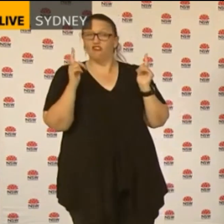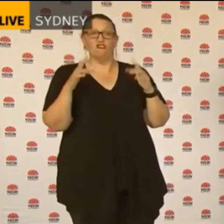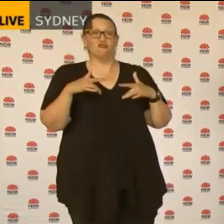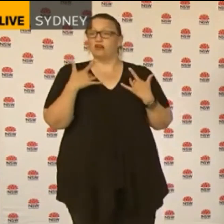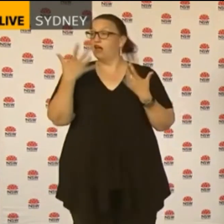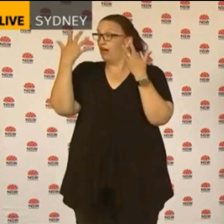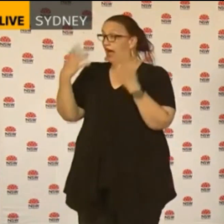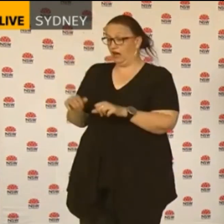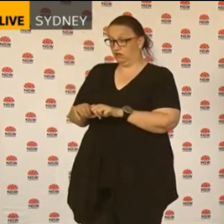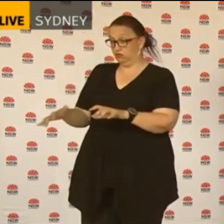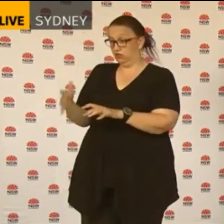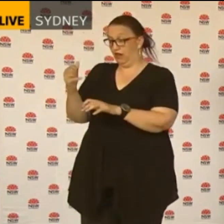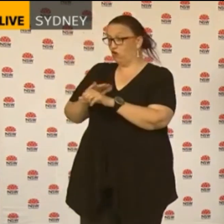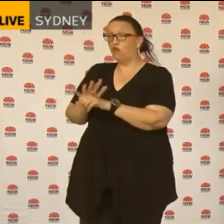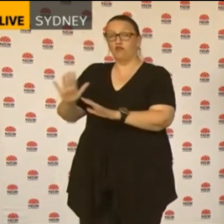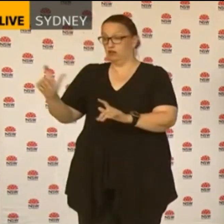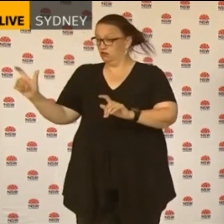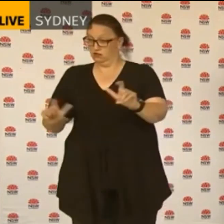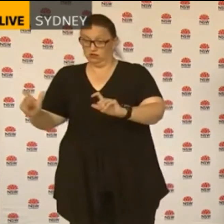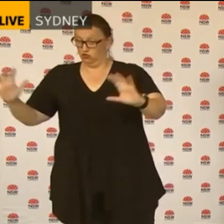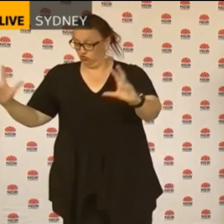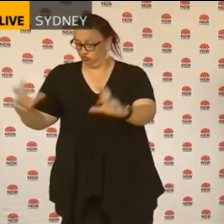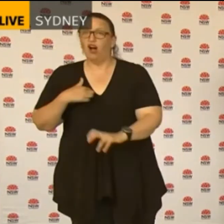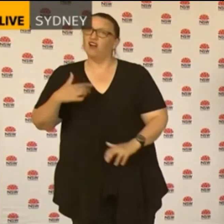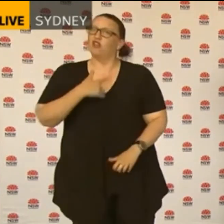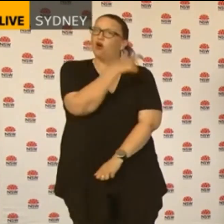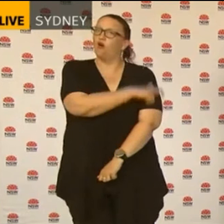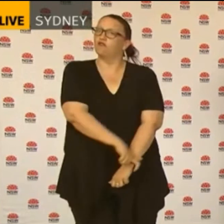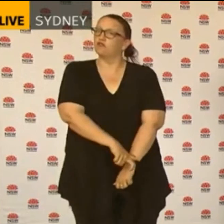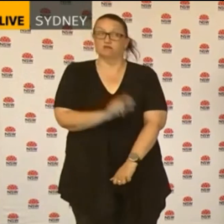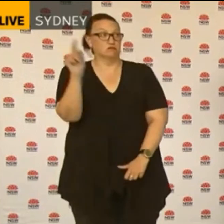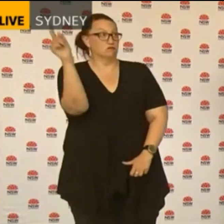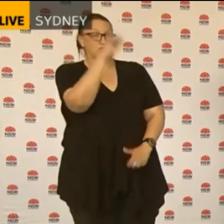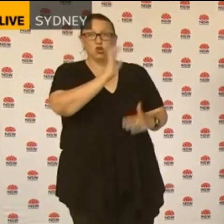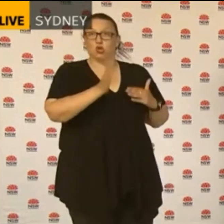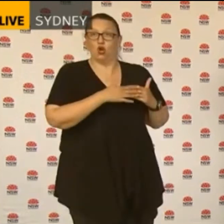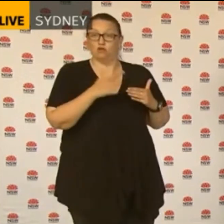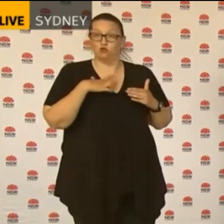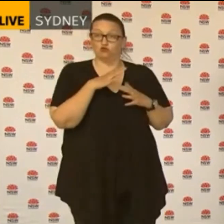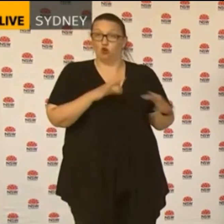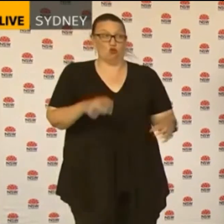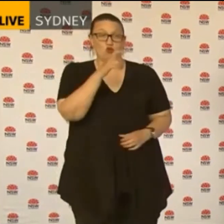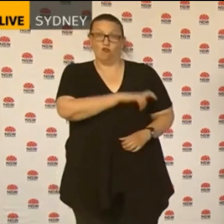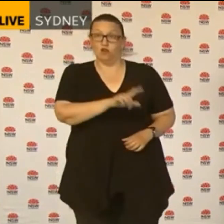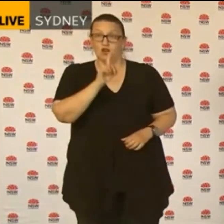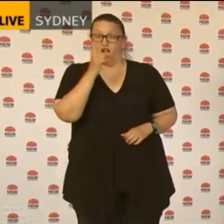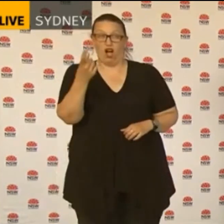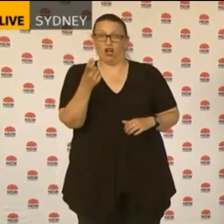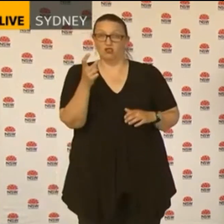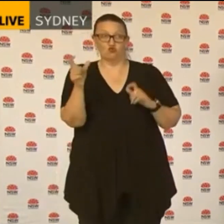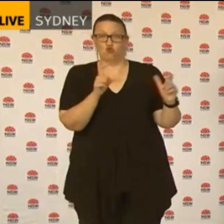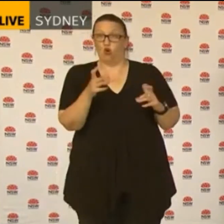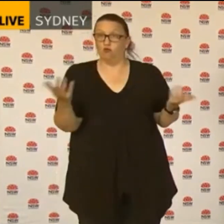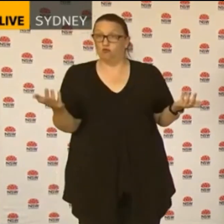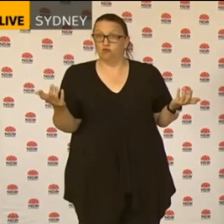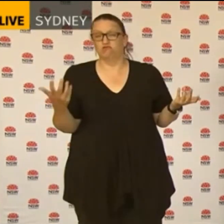about when you need to move on borders. And look, I appreciate if the Avalon cluster had occurred in another state, we definitely